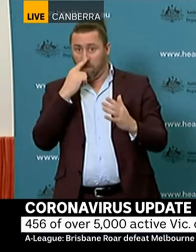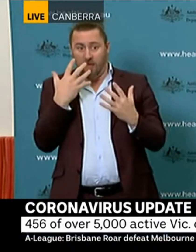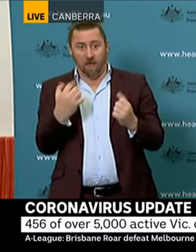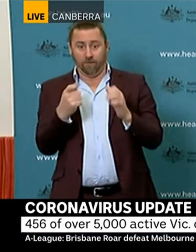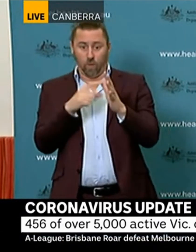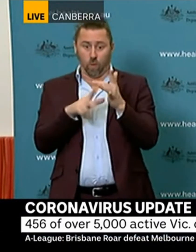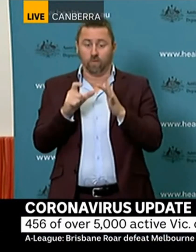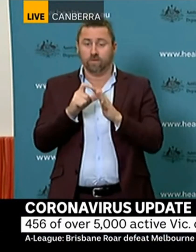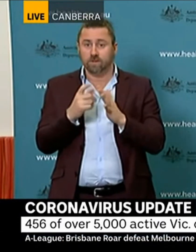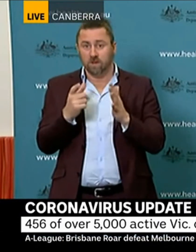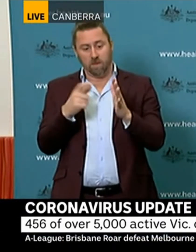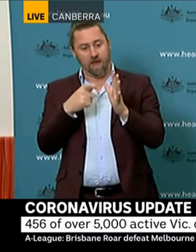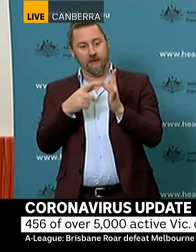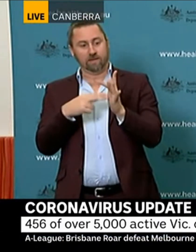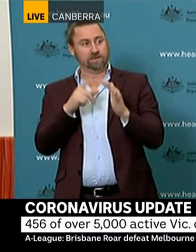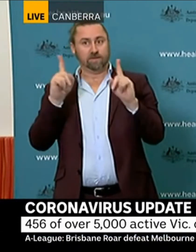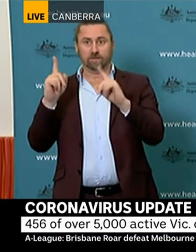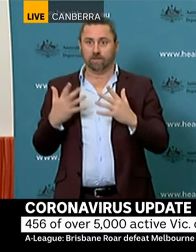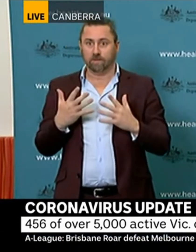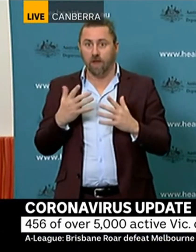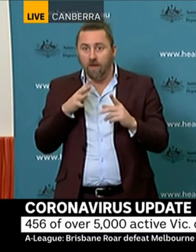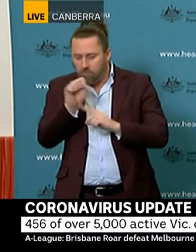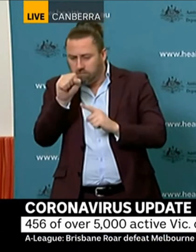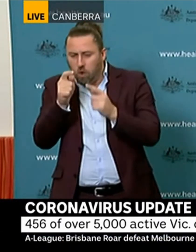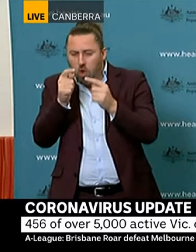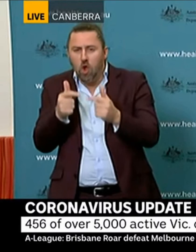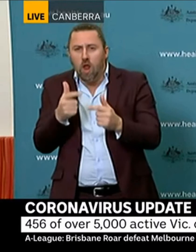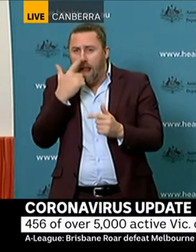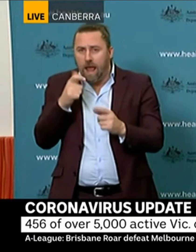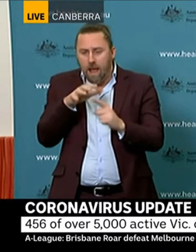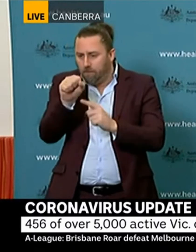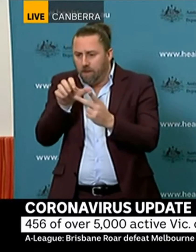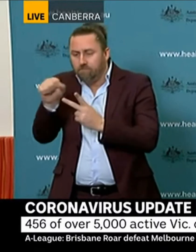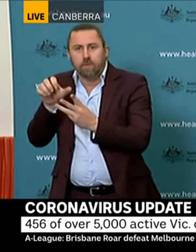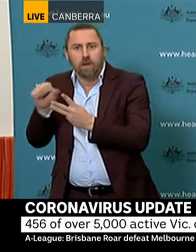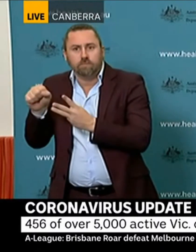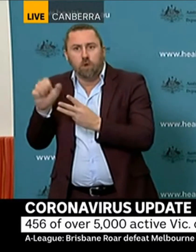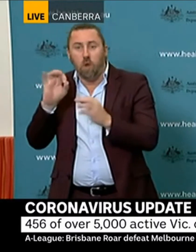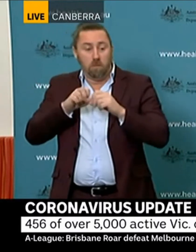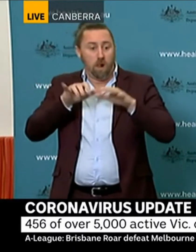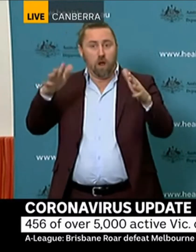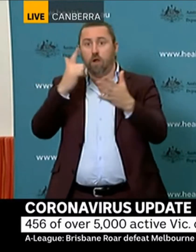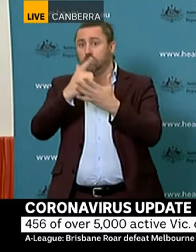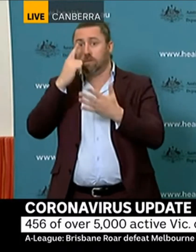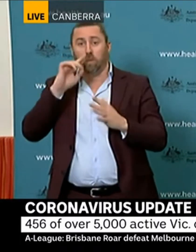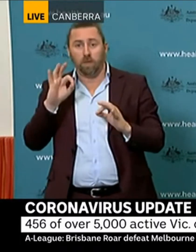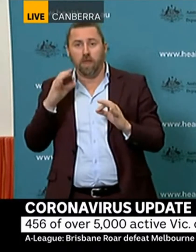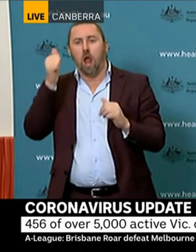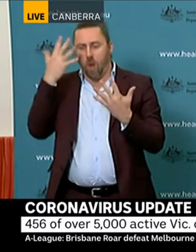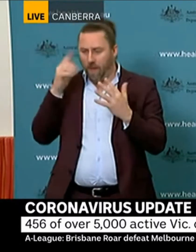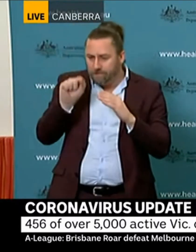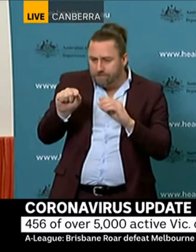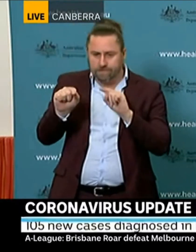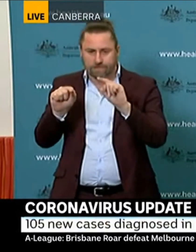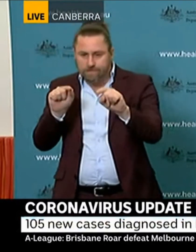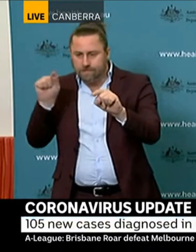being found very quickly. They are in relatively small numbers and relatively well-defined